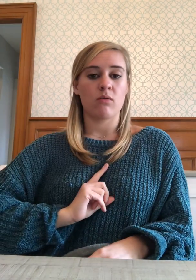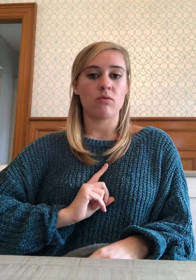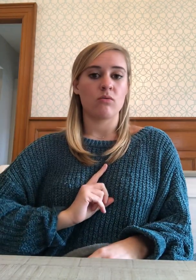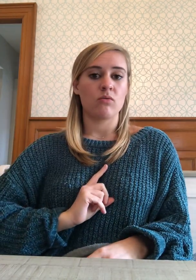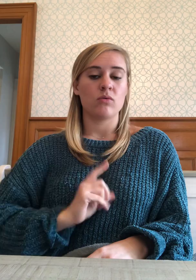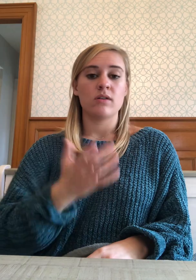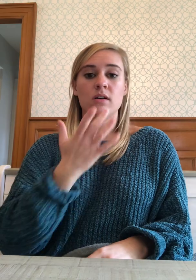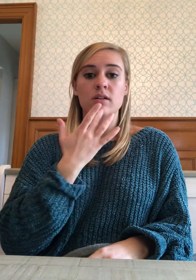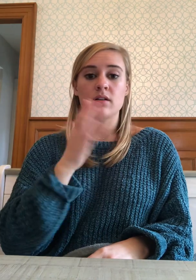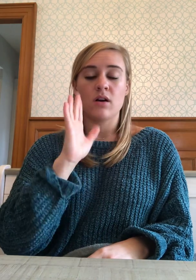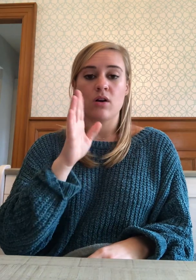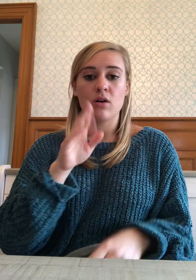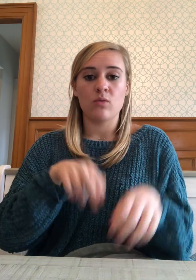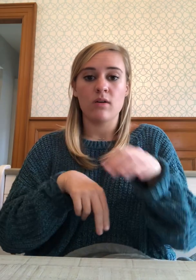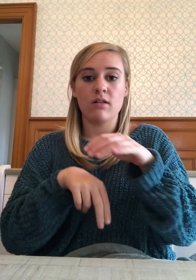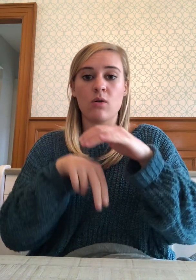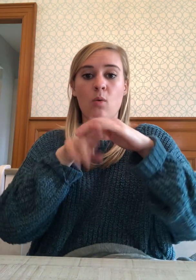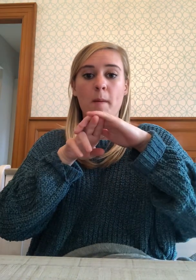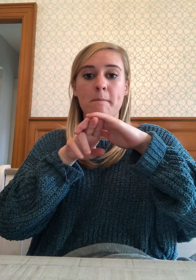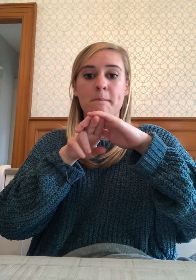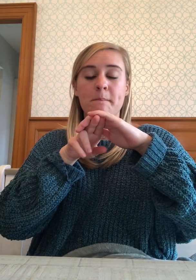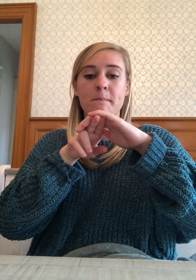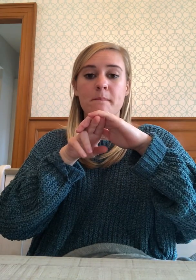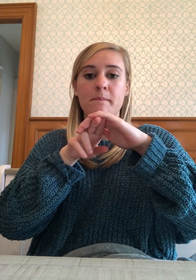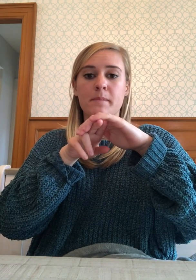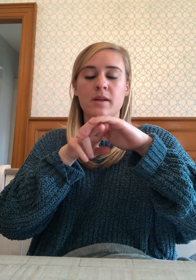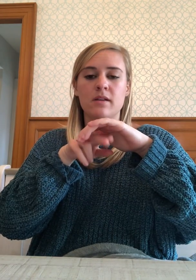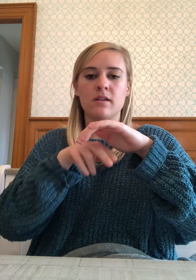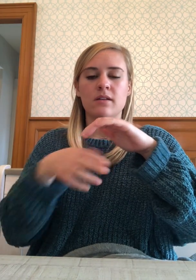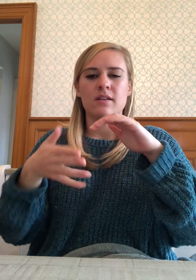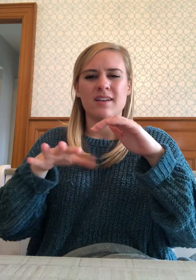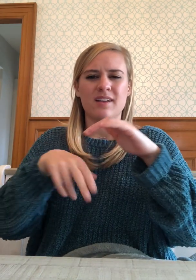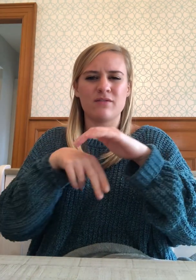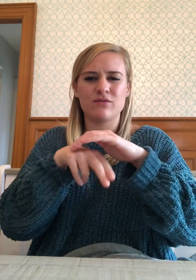the palate and kind of squishes out,